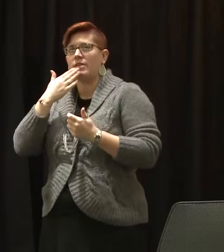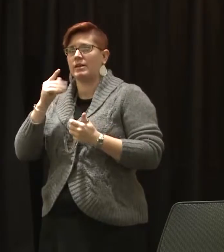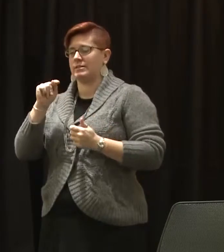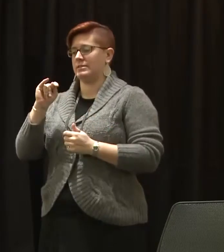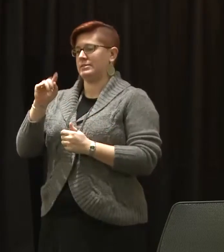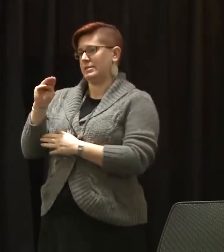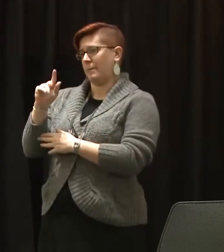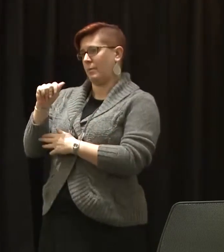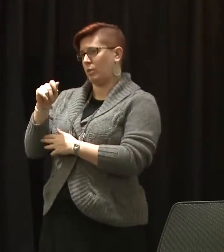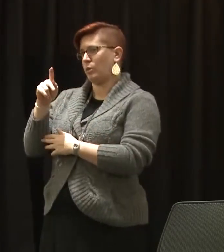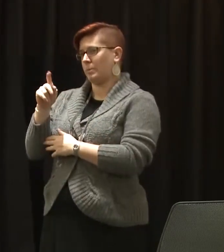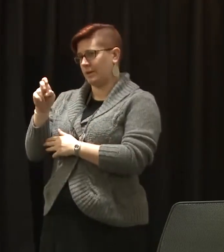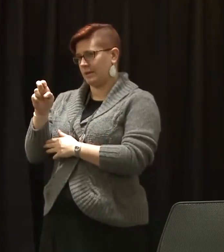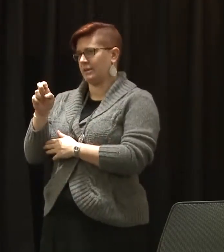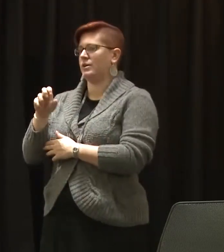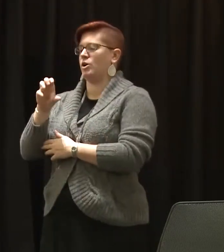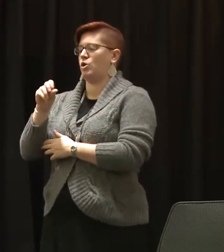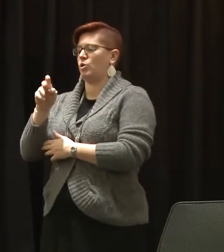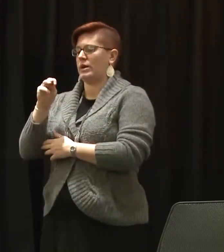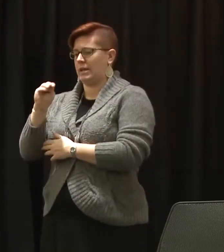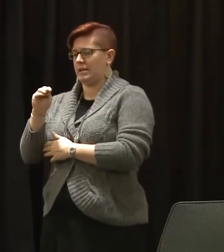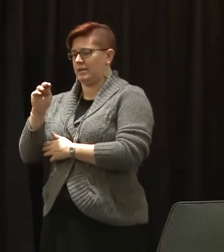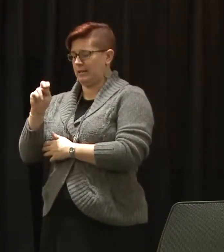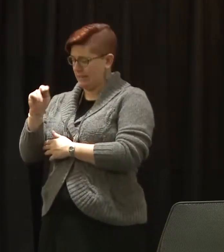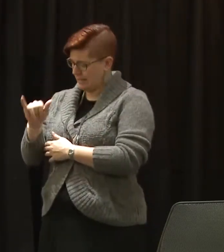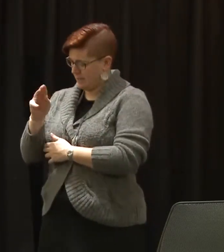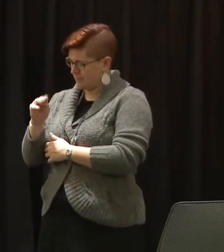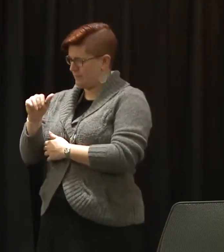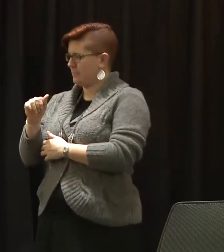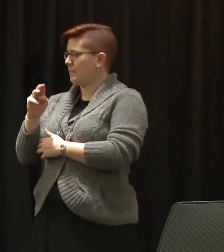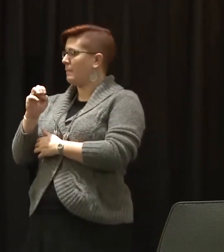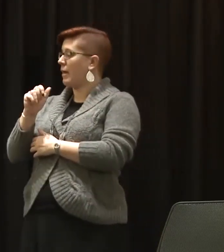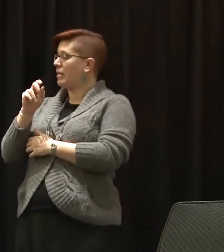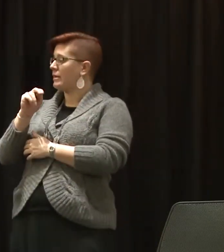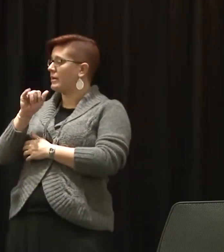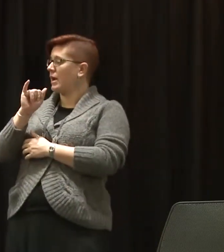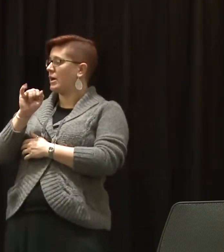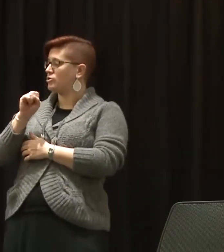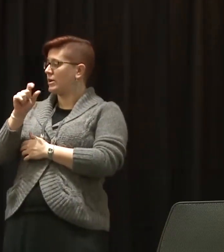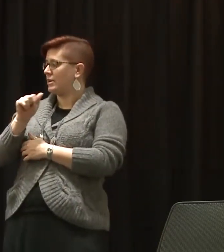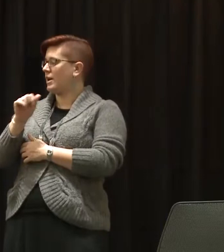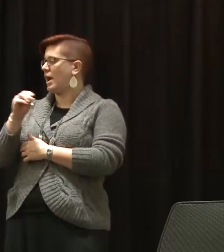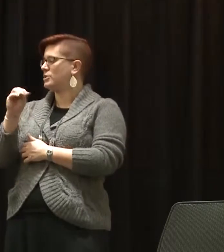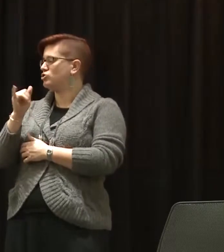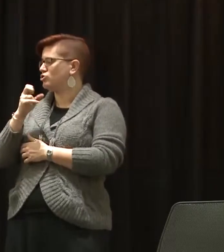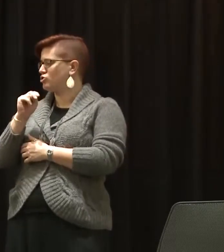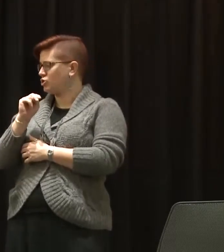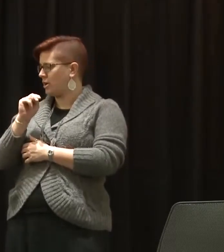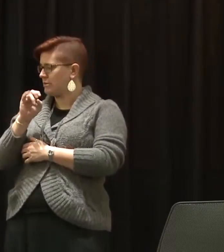Lupke, Courtney Hammonds, Melody Ashrafi, Driss Jameh, and John Jaquette.